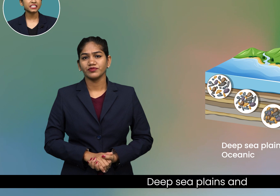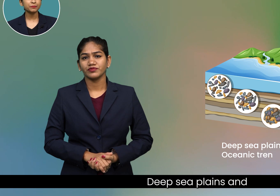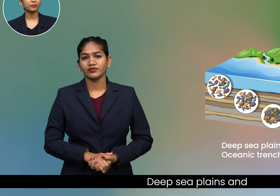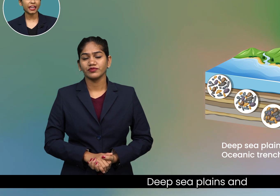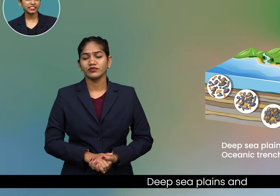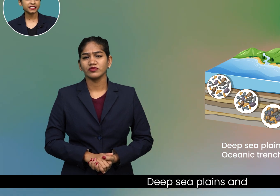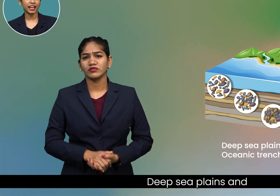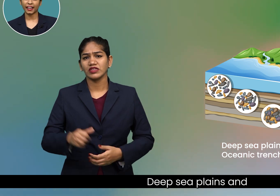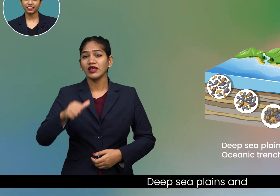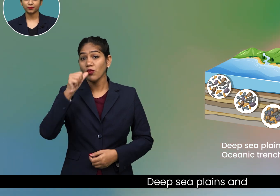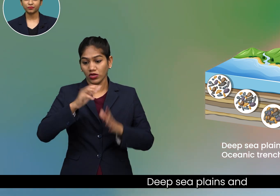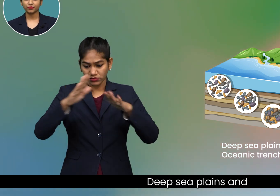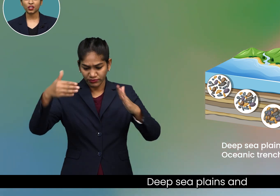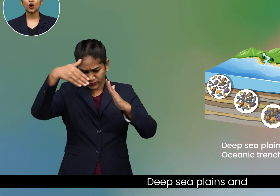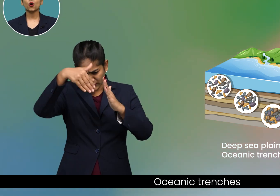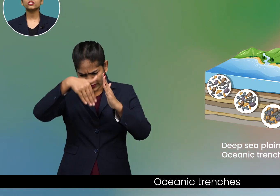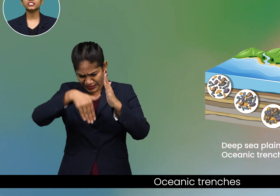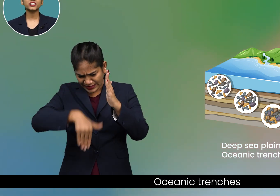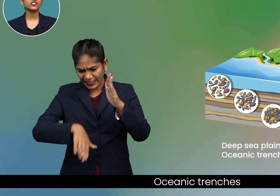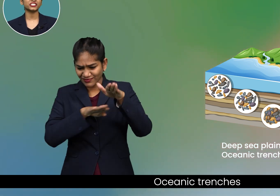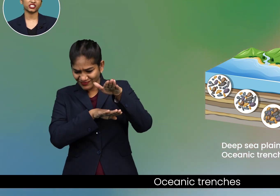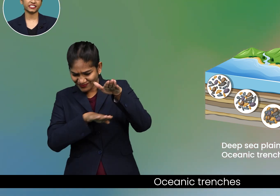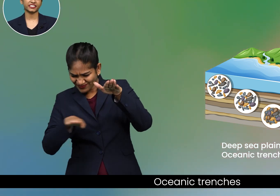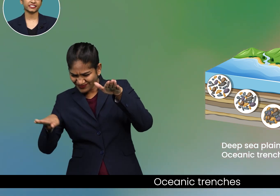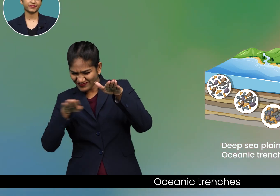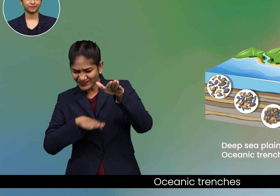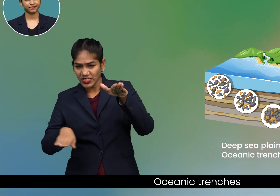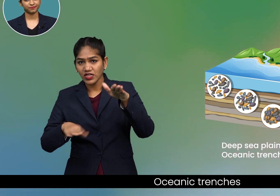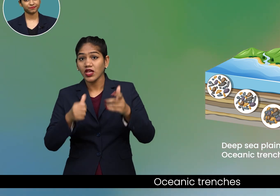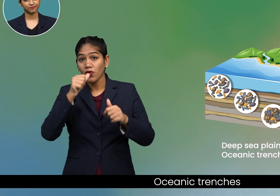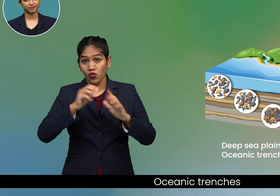deep sea plains and oceanic trenches.